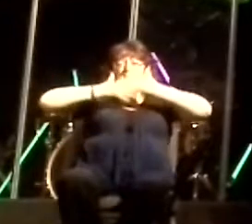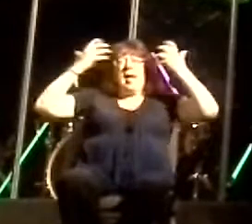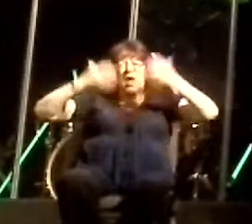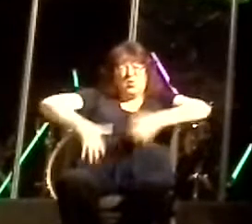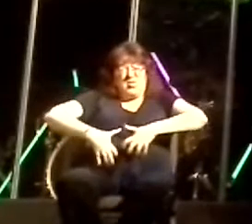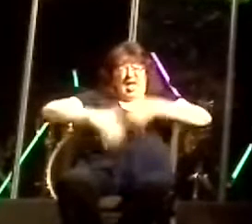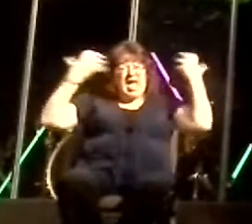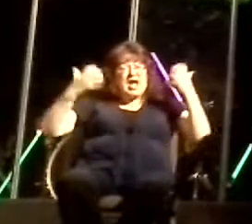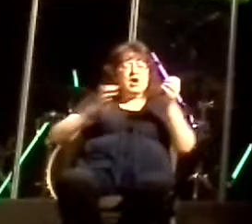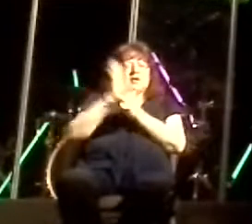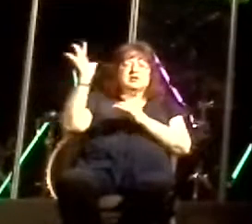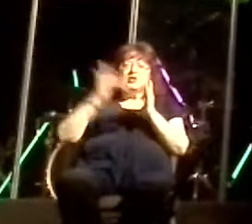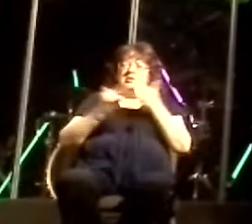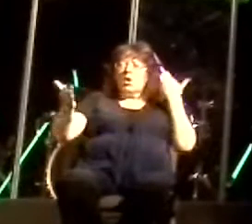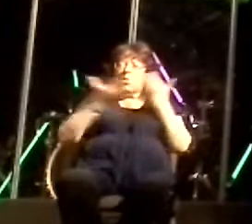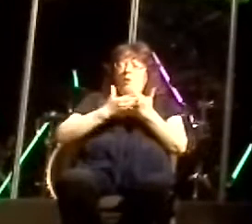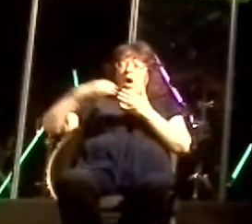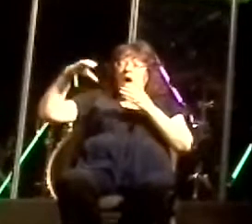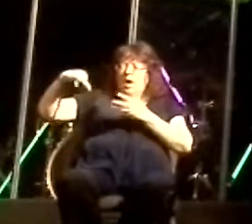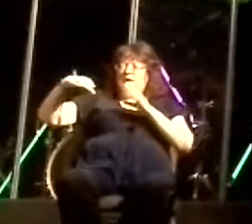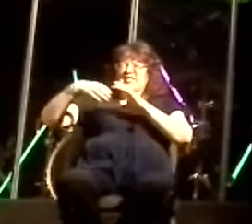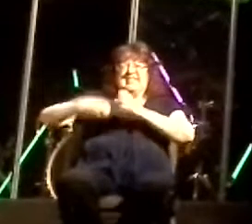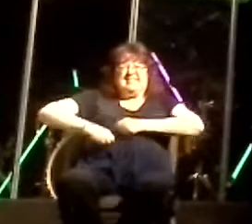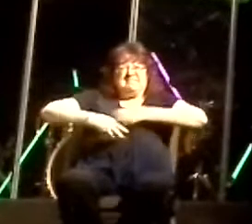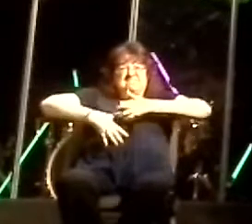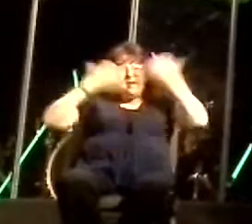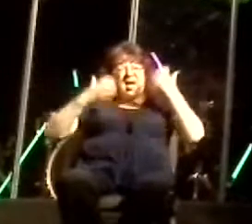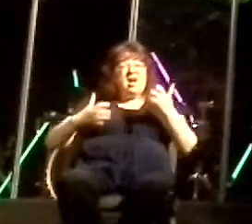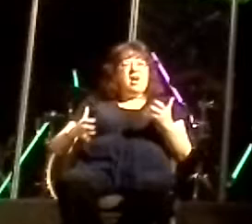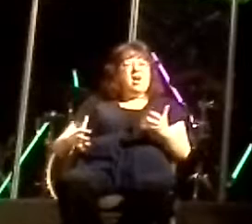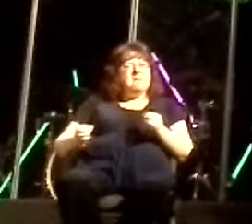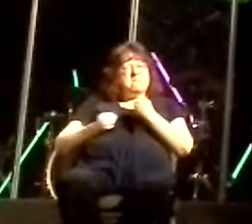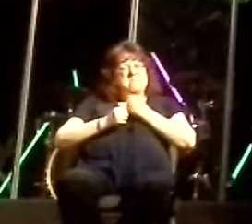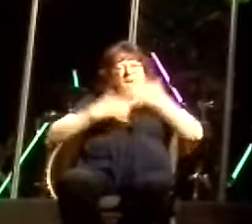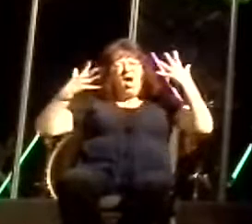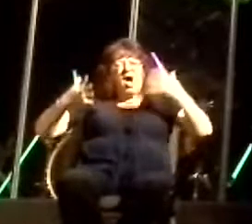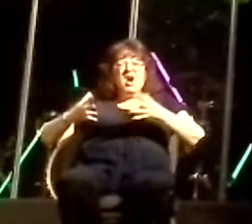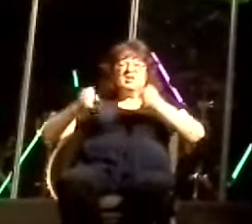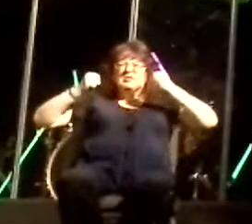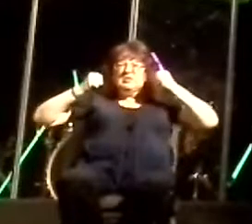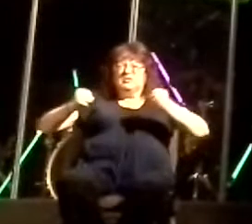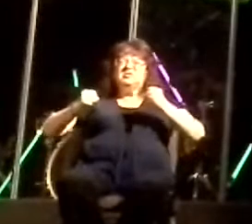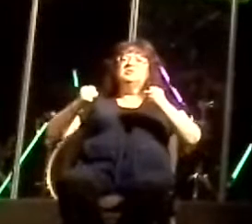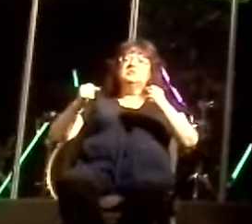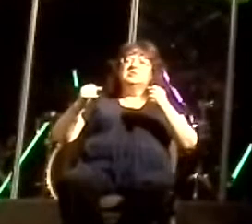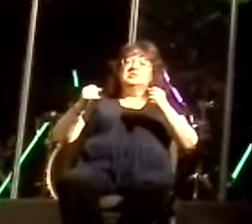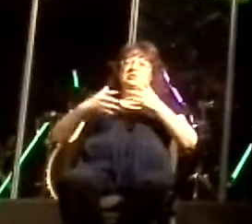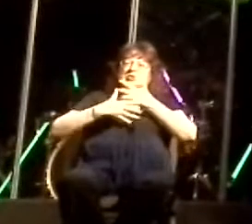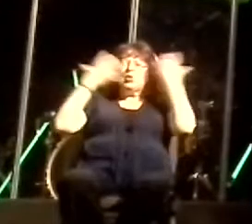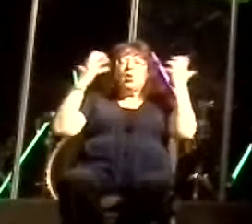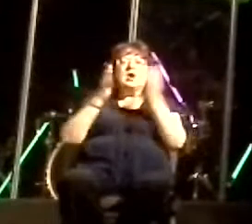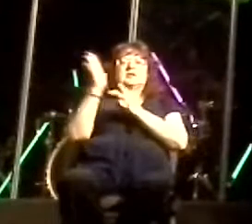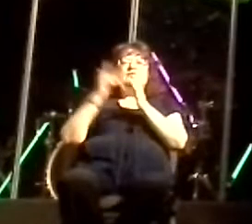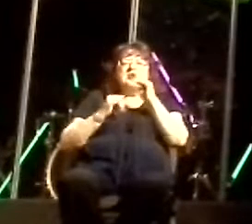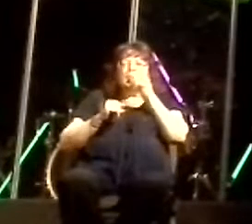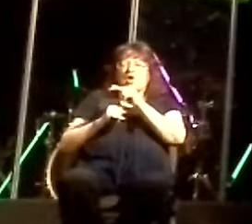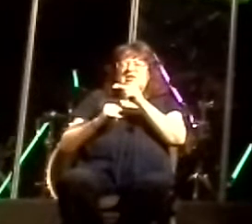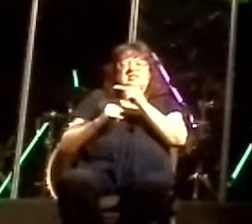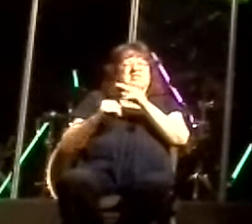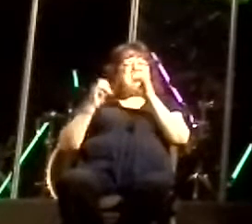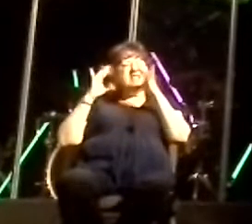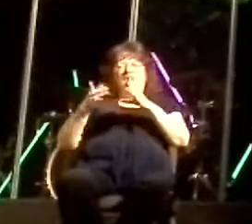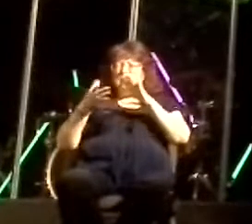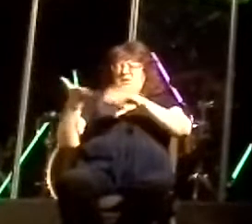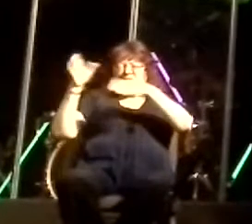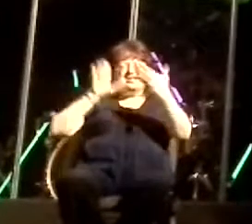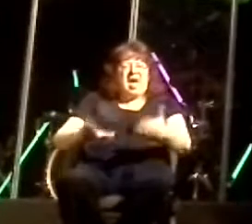with anger. When Jesus gets to the tomb, he is furious. He's bellowing. He's raging. He's roaring. Jesus looks at our greatest